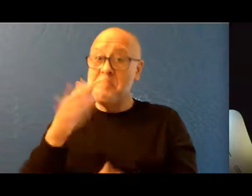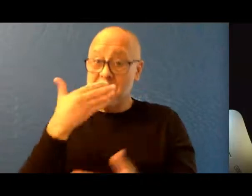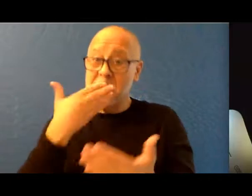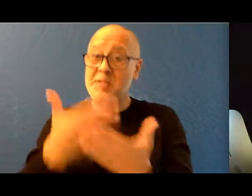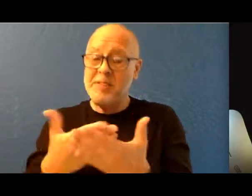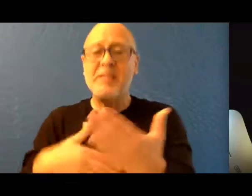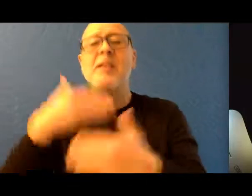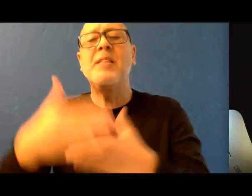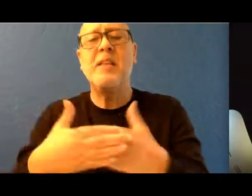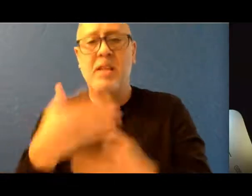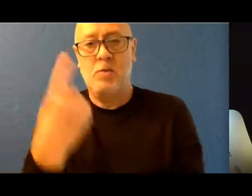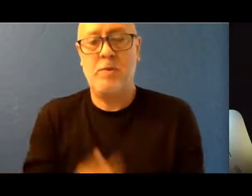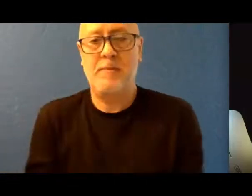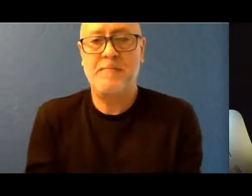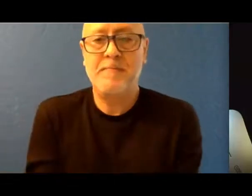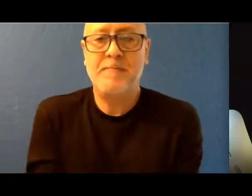Next one.